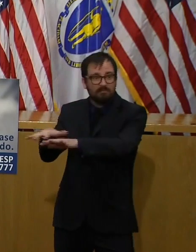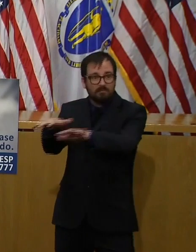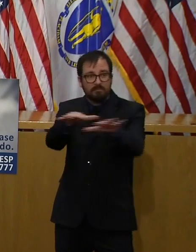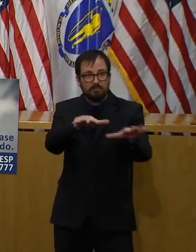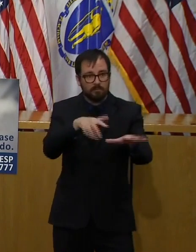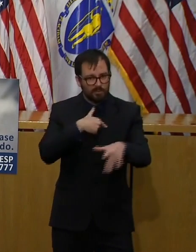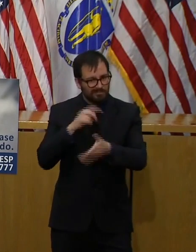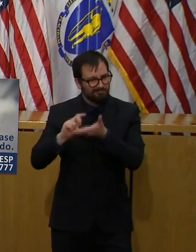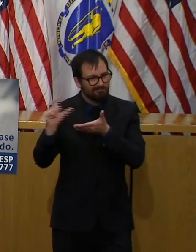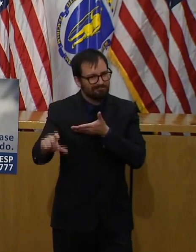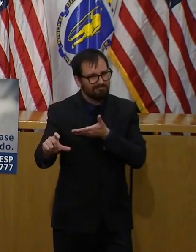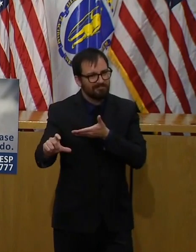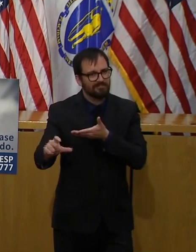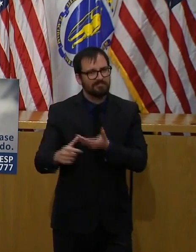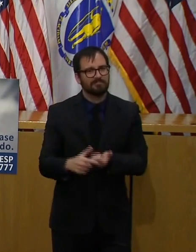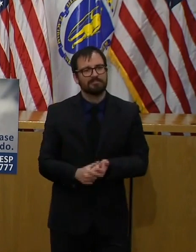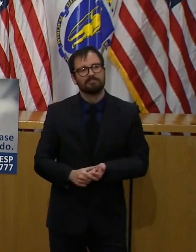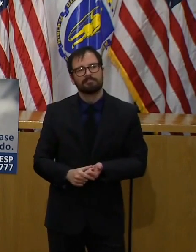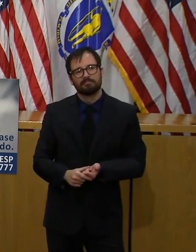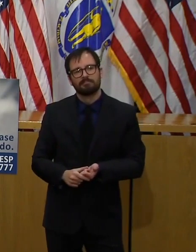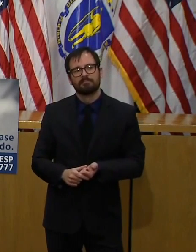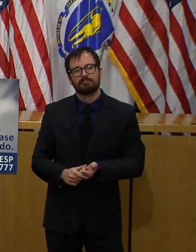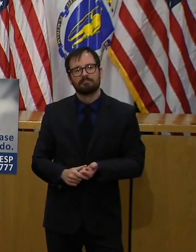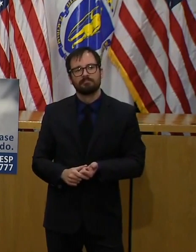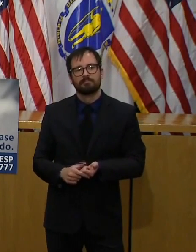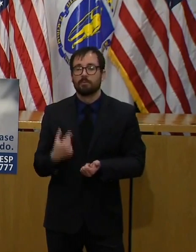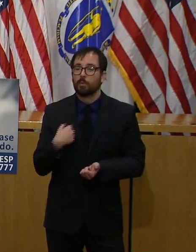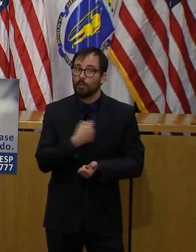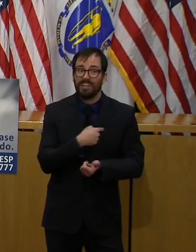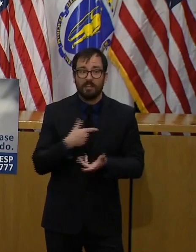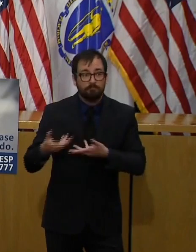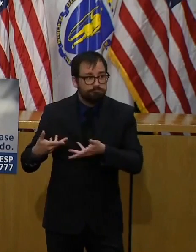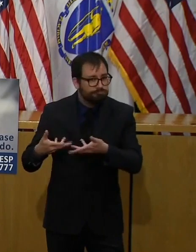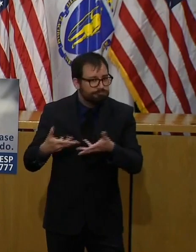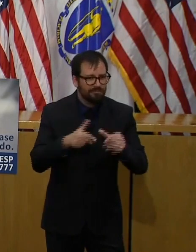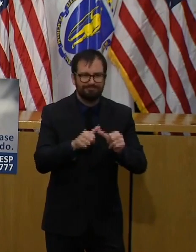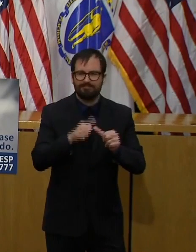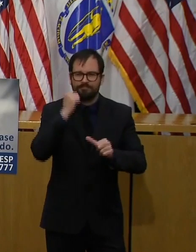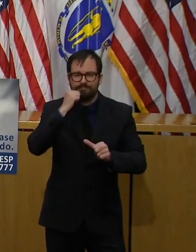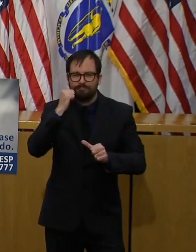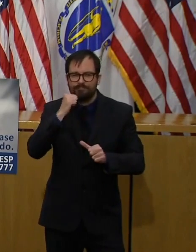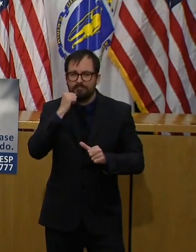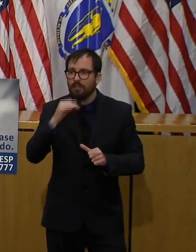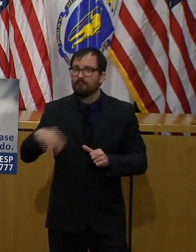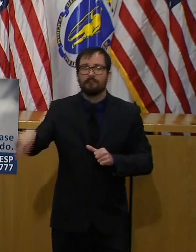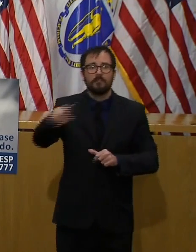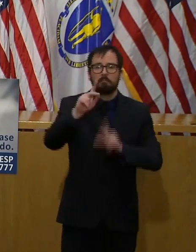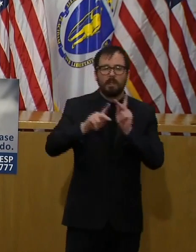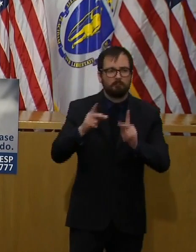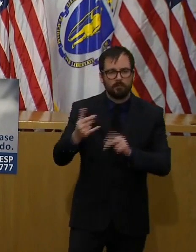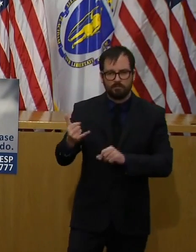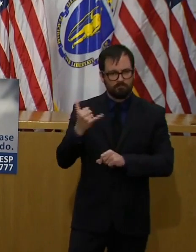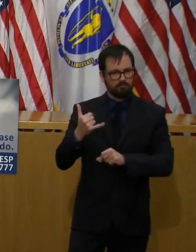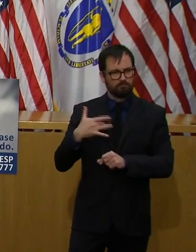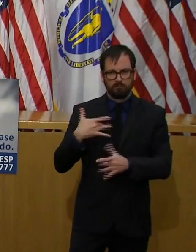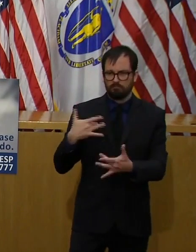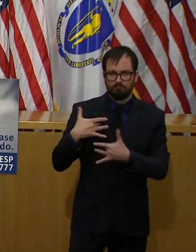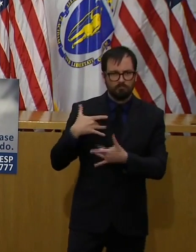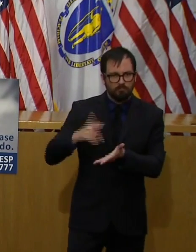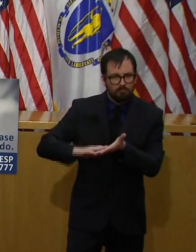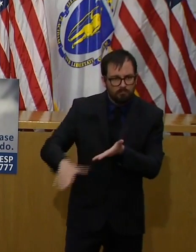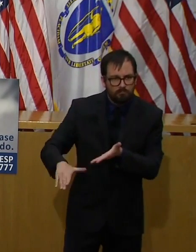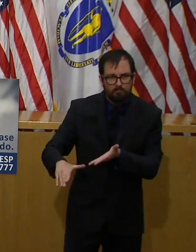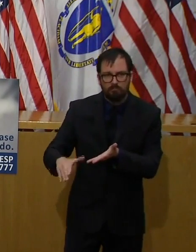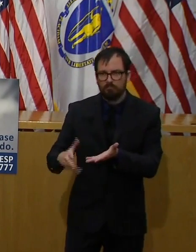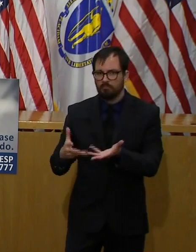with most of these folks through the command center. And if people have issues with respect to with their ability to deliver for their communities,